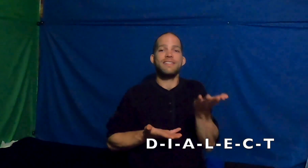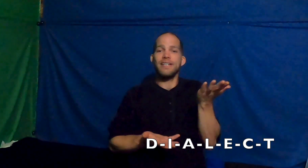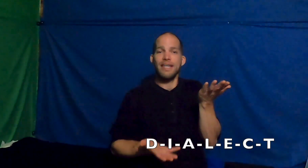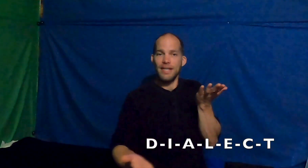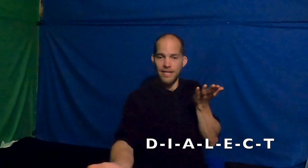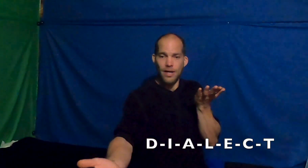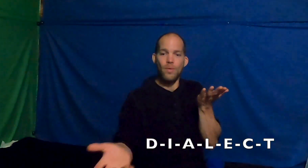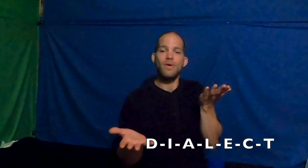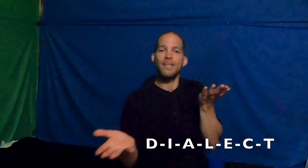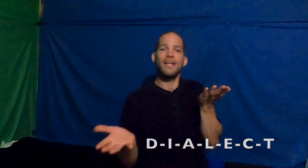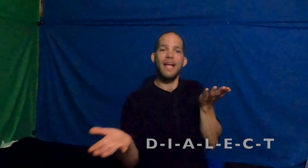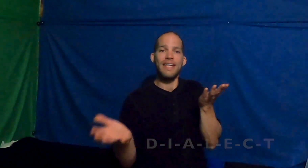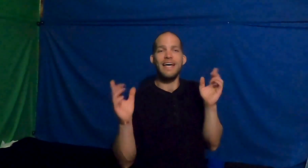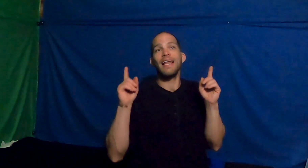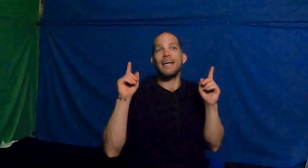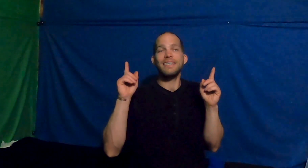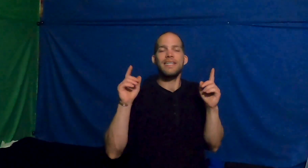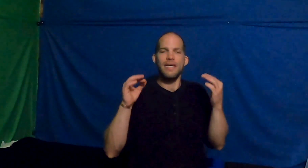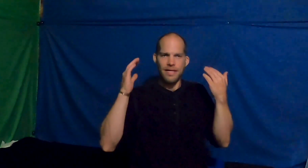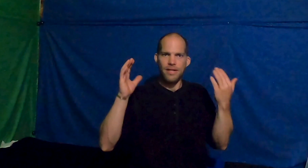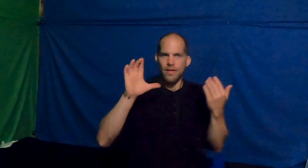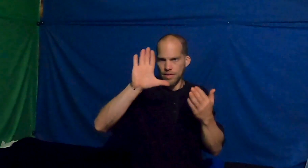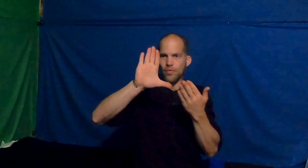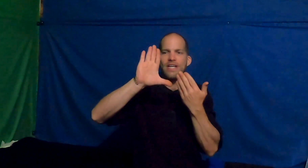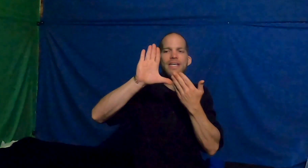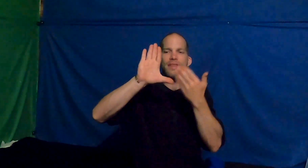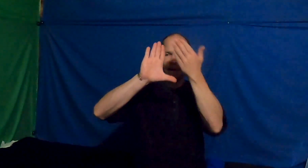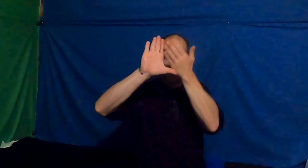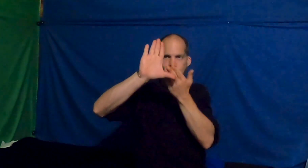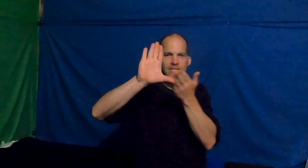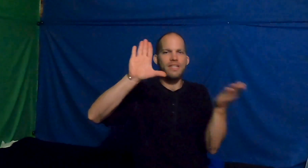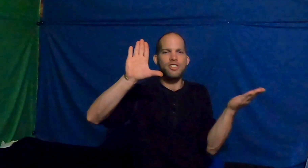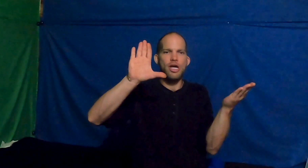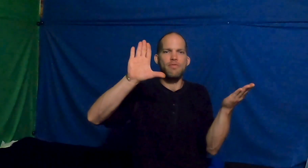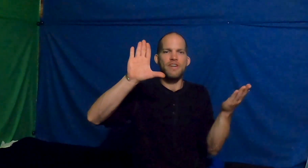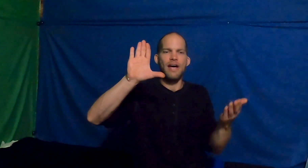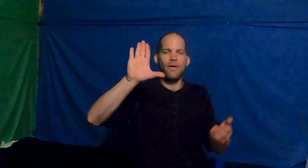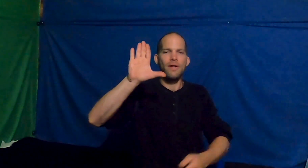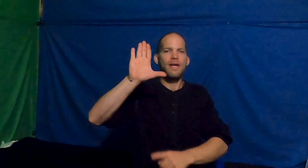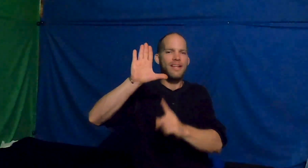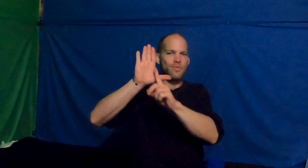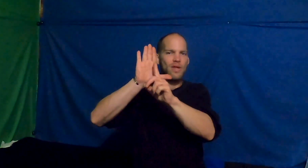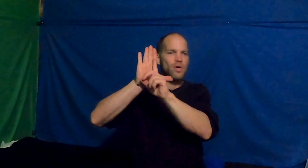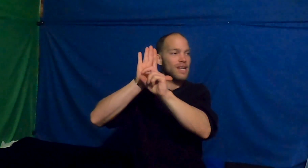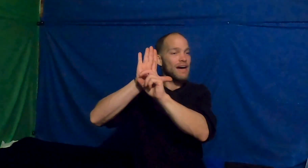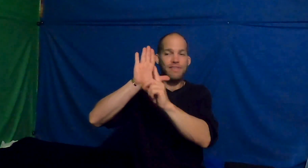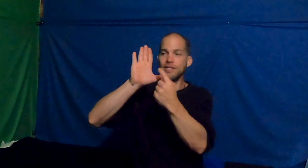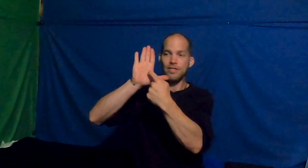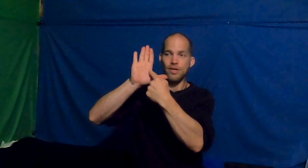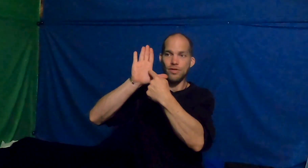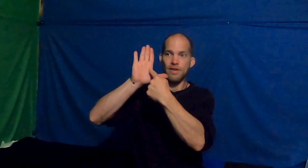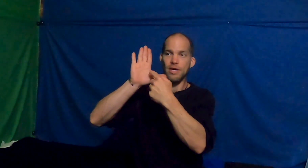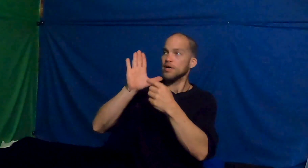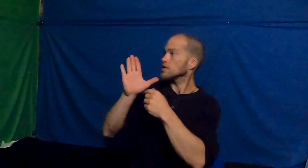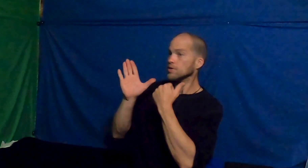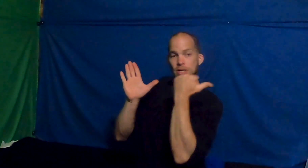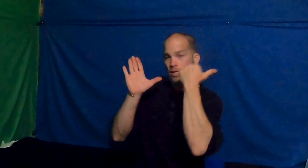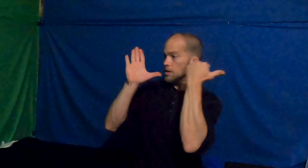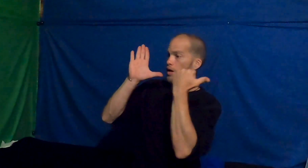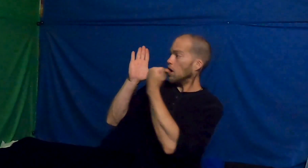it, the light, L-I-T-E, the 3D thing. It's basically the shape of an L. That's why the word left starts over here, because you're on